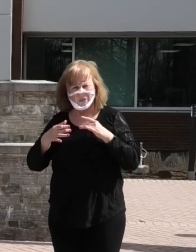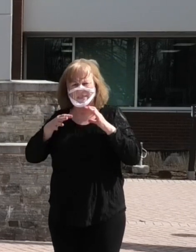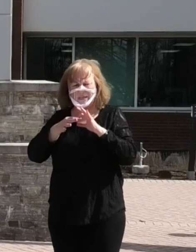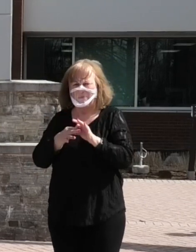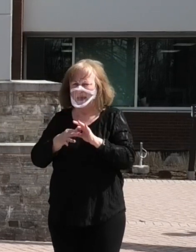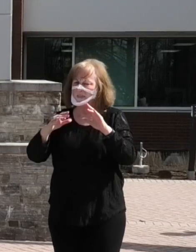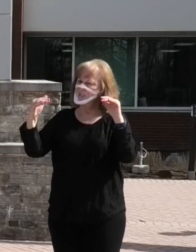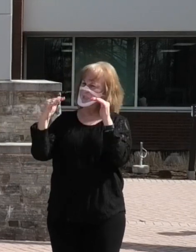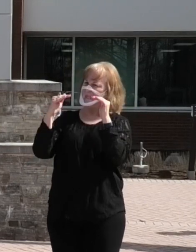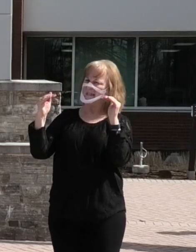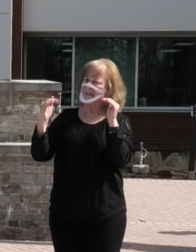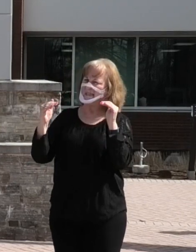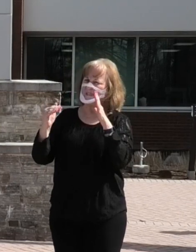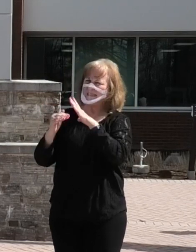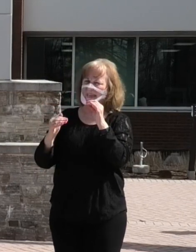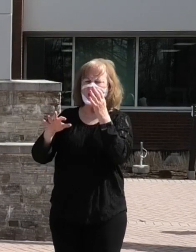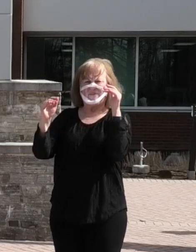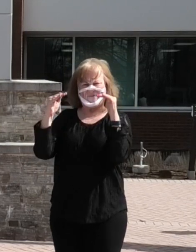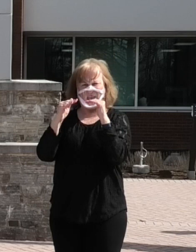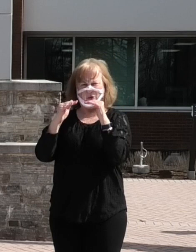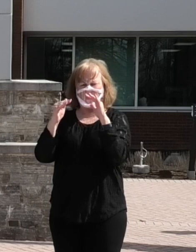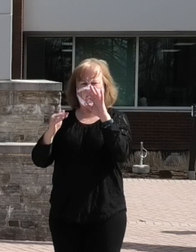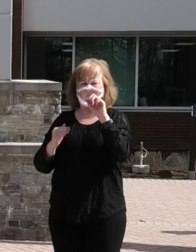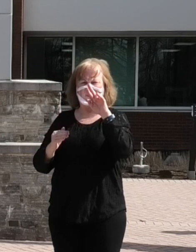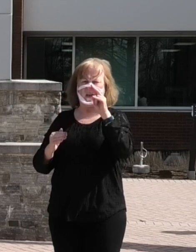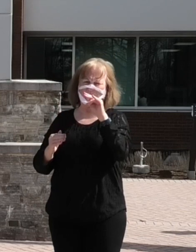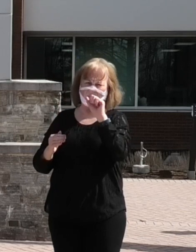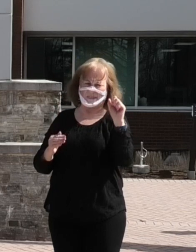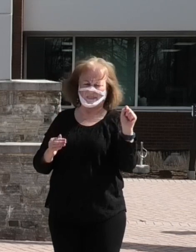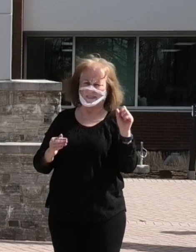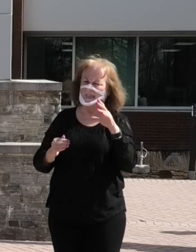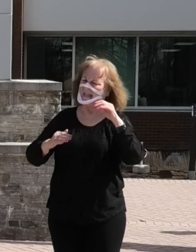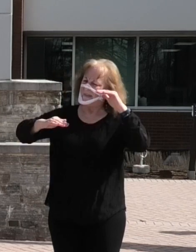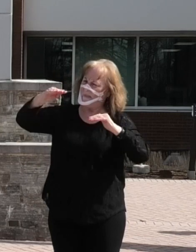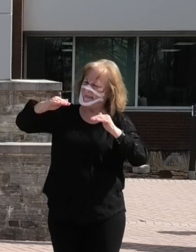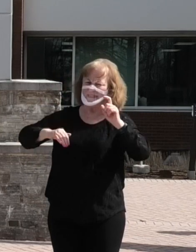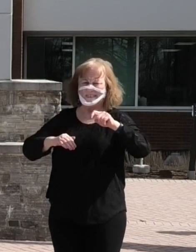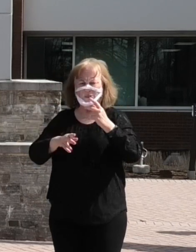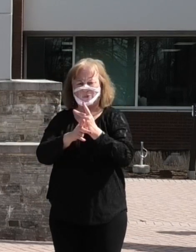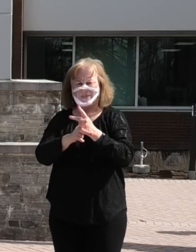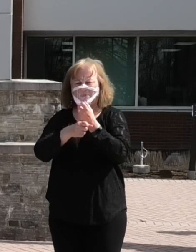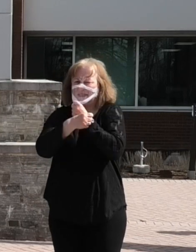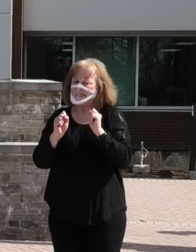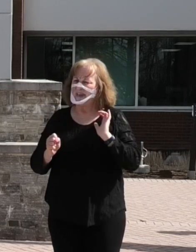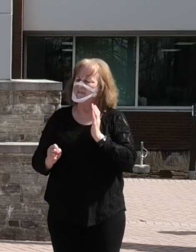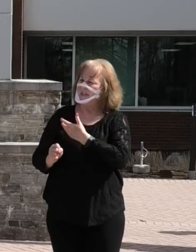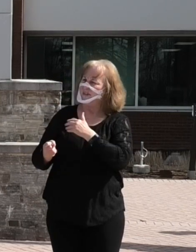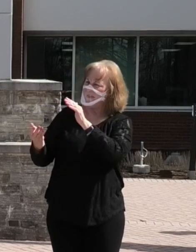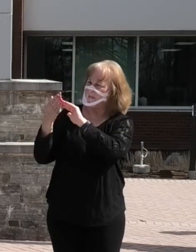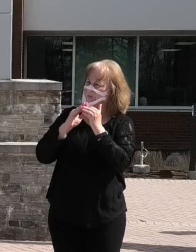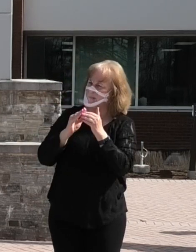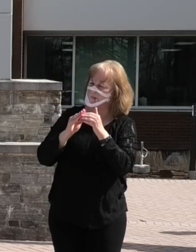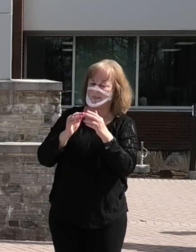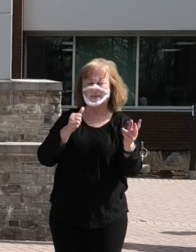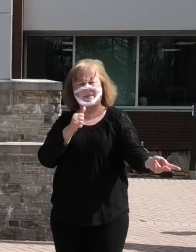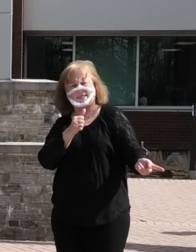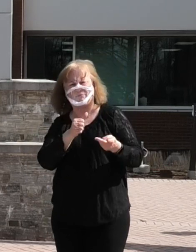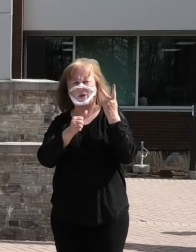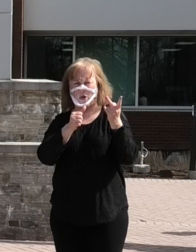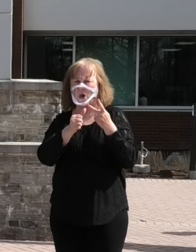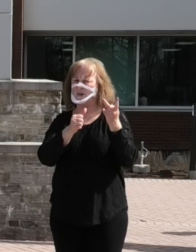about justice and fairness while balancing the need to keep the safety of our community a top